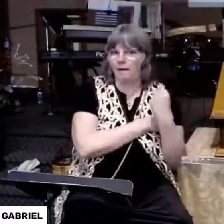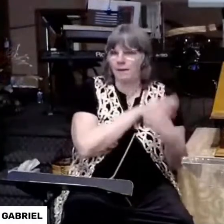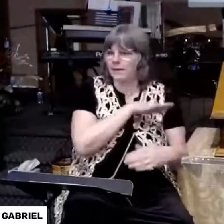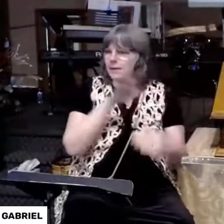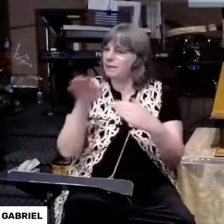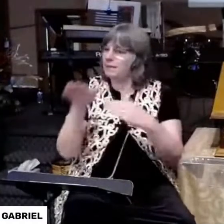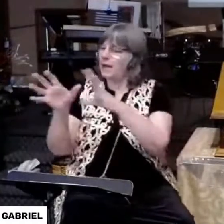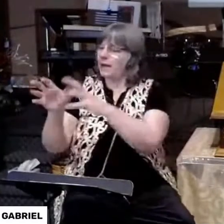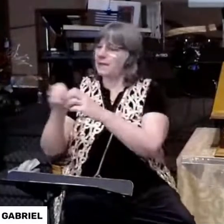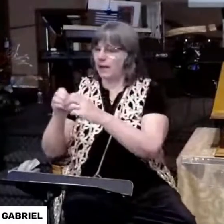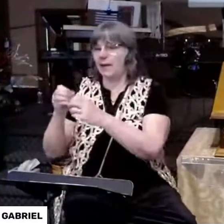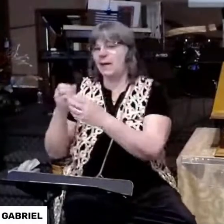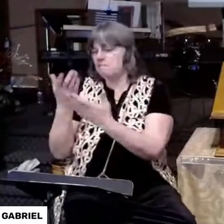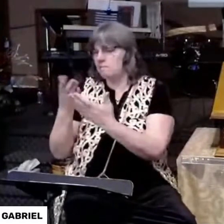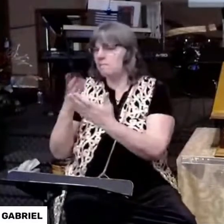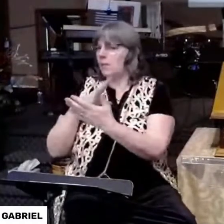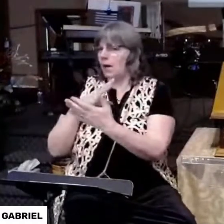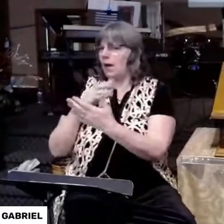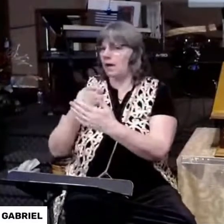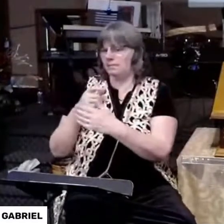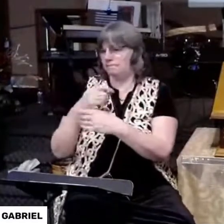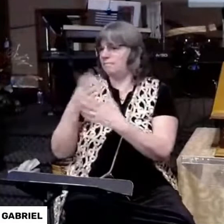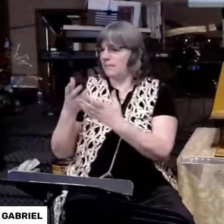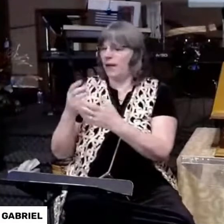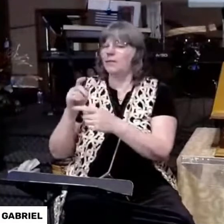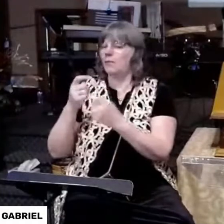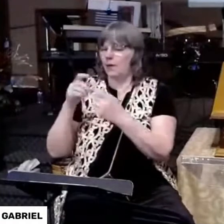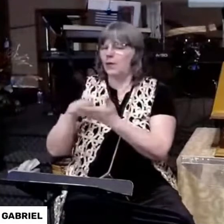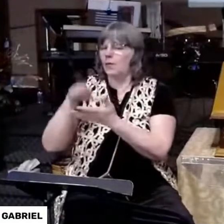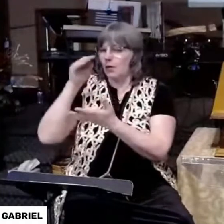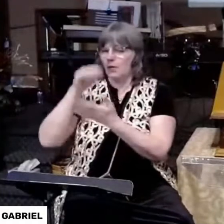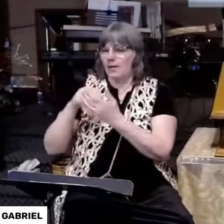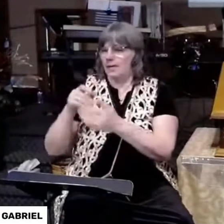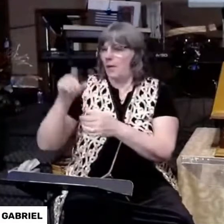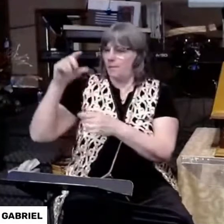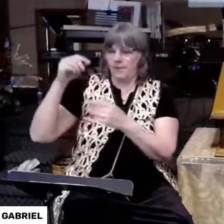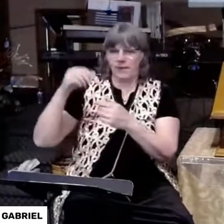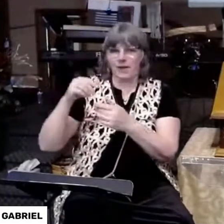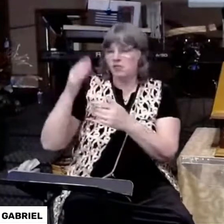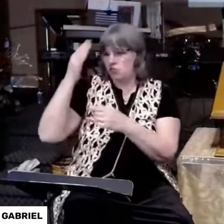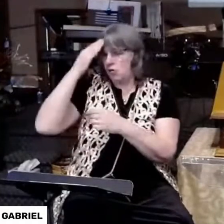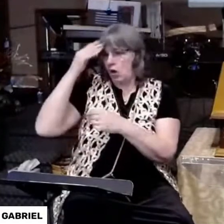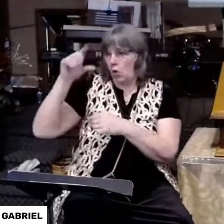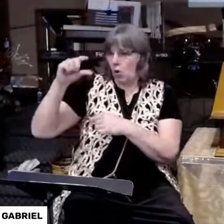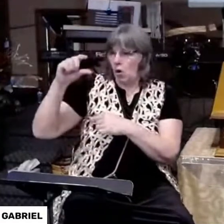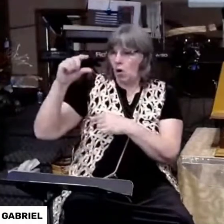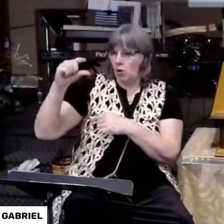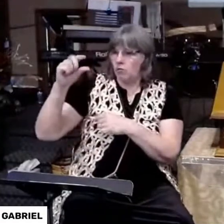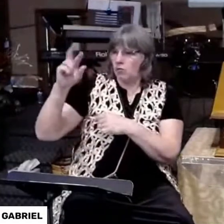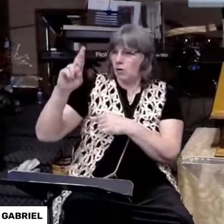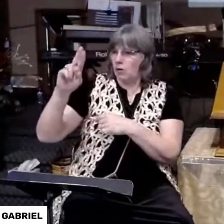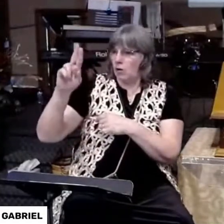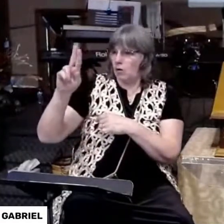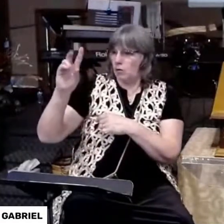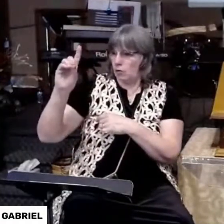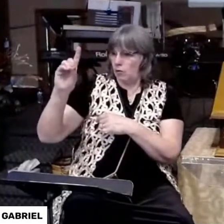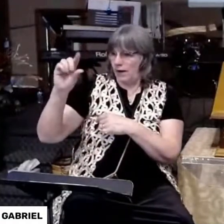have to. You know, a grudge? We usually use the expression holding on to a grudge.